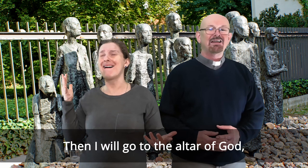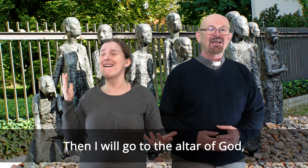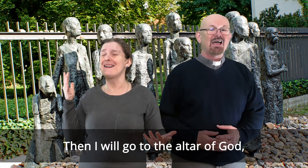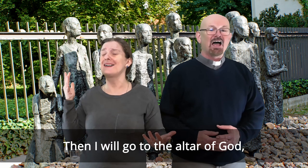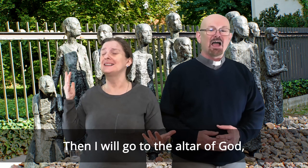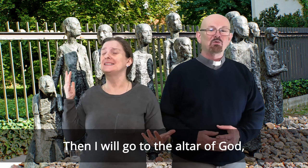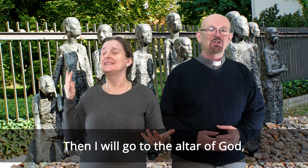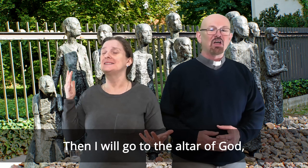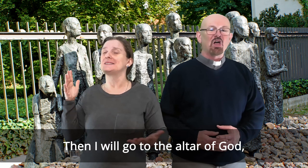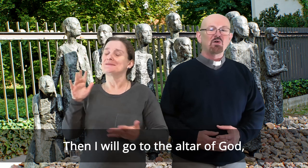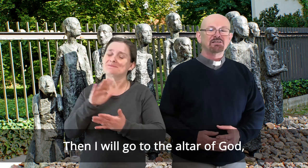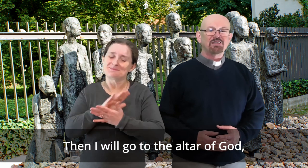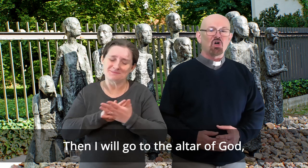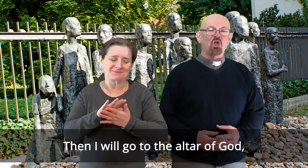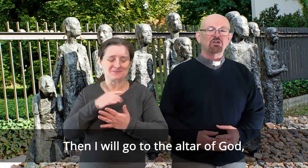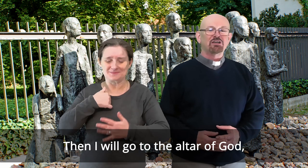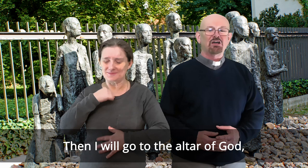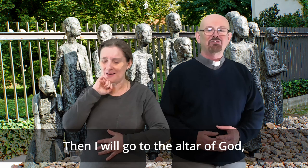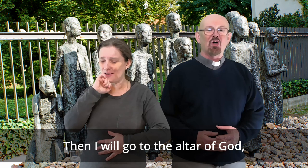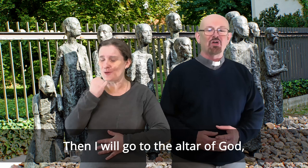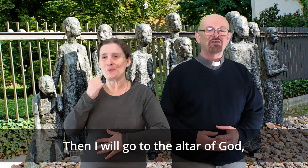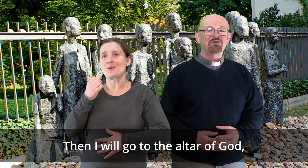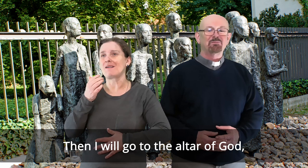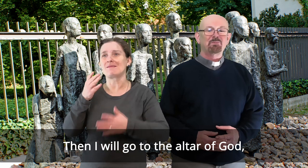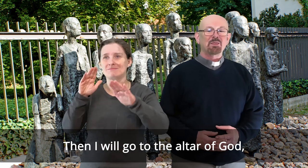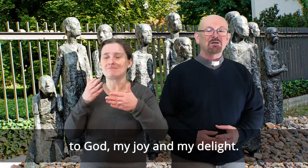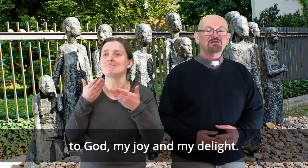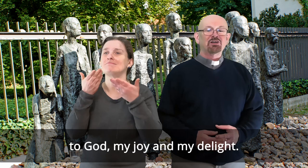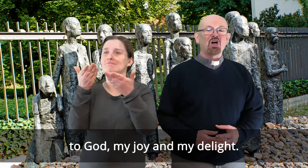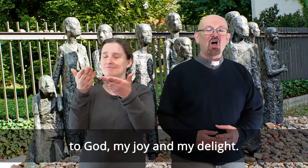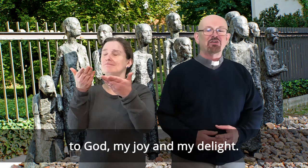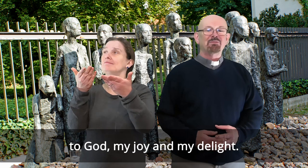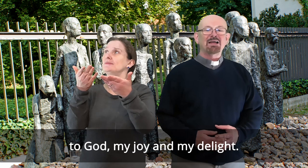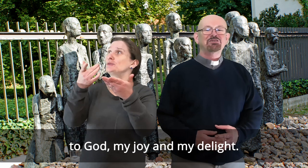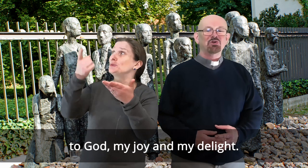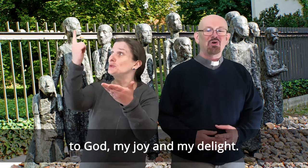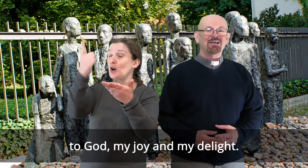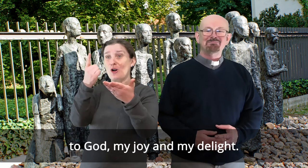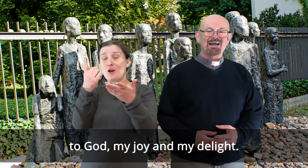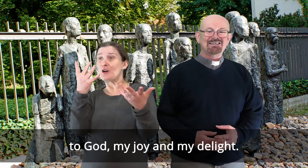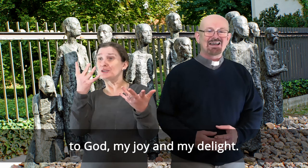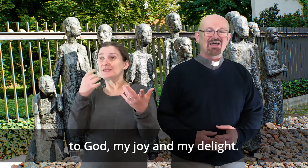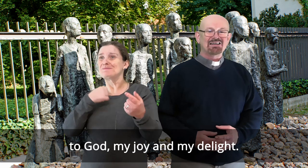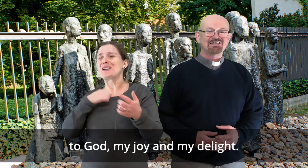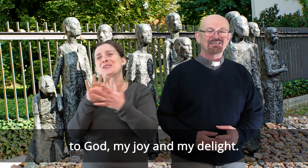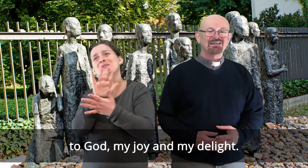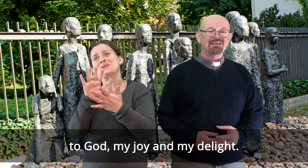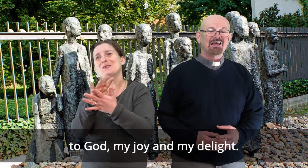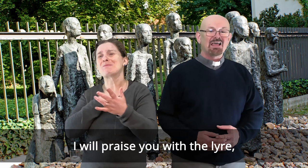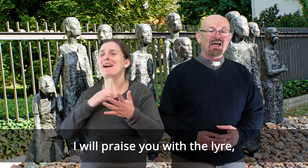Then I will go to the altar of God, to God, my joy and my